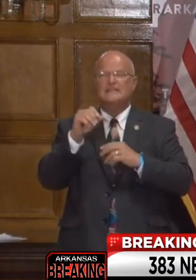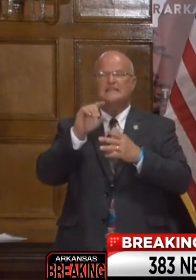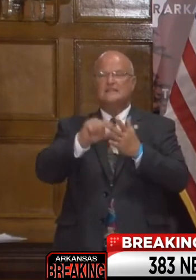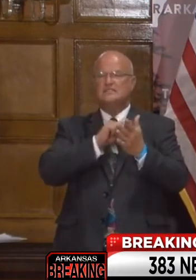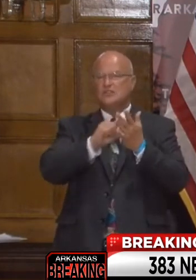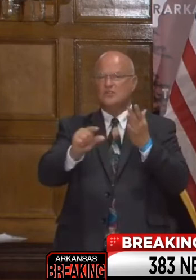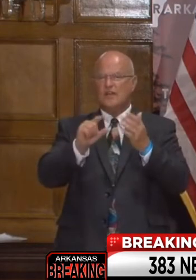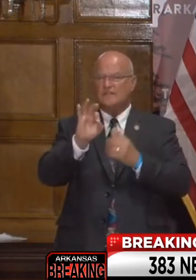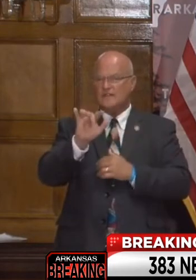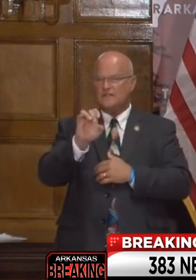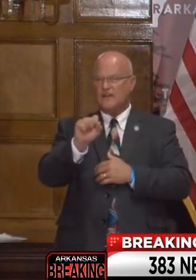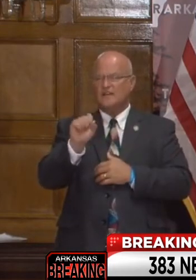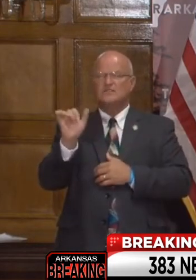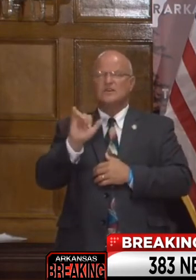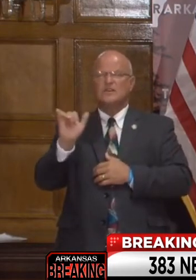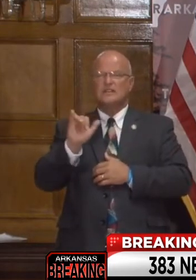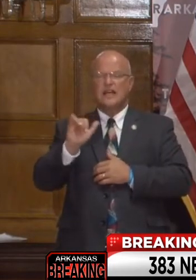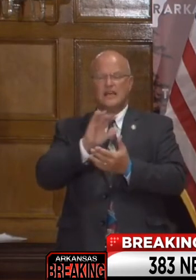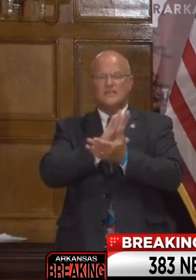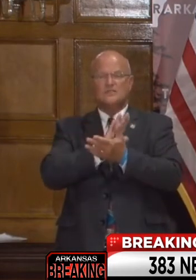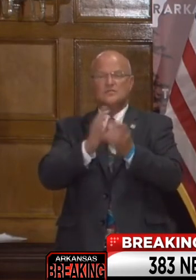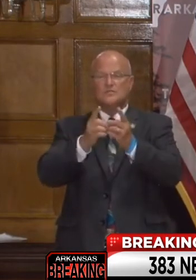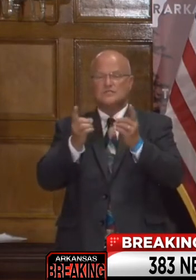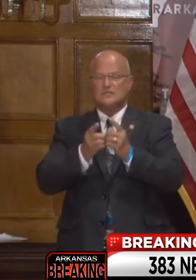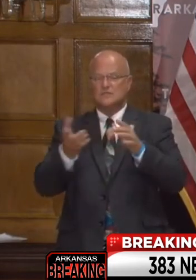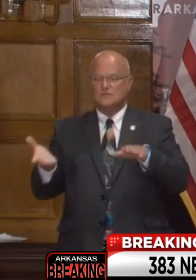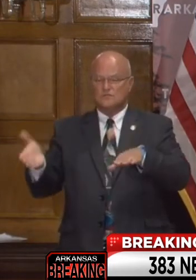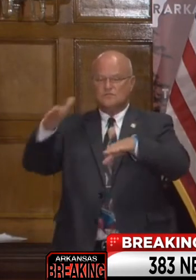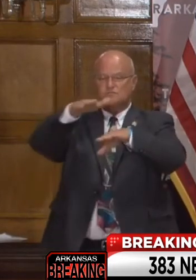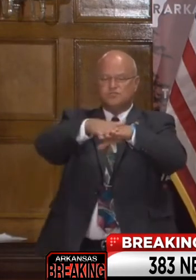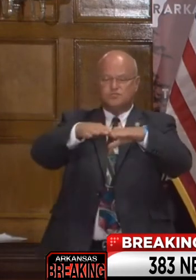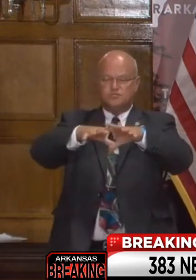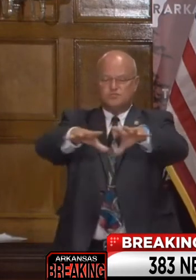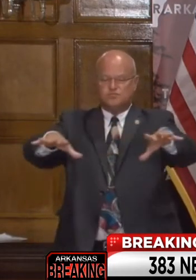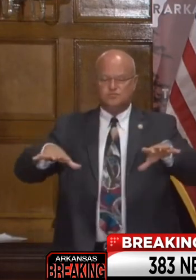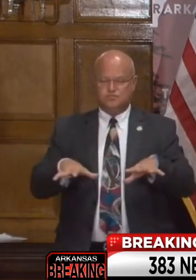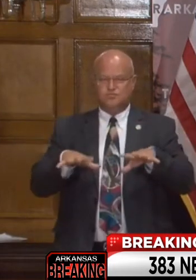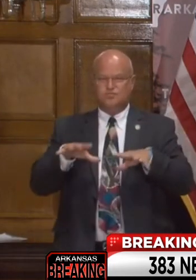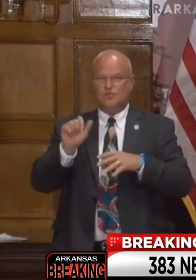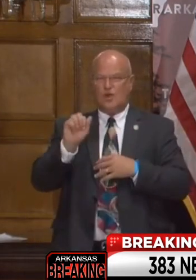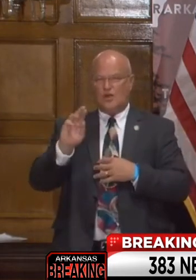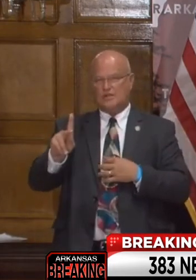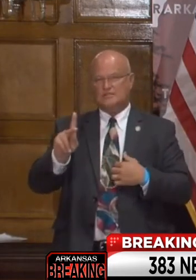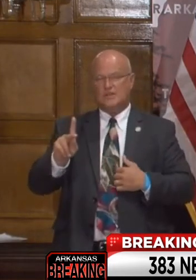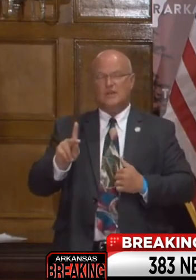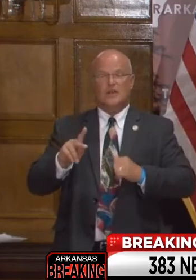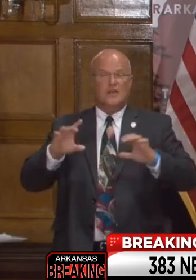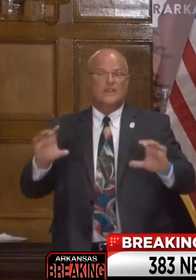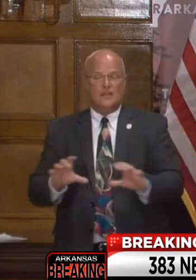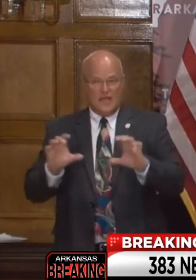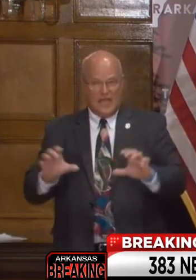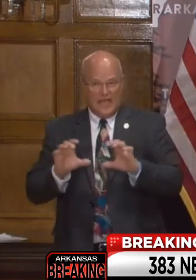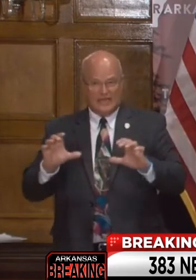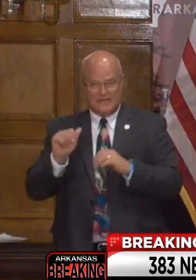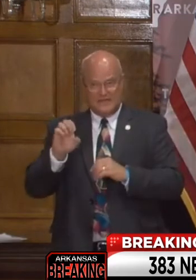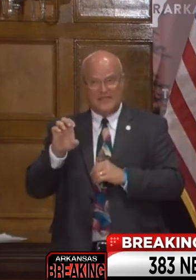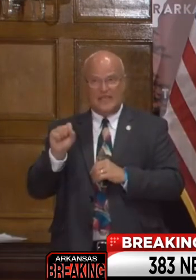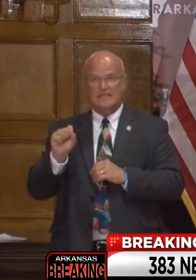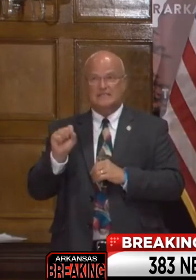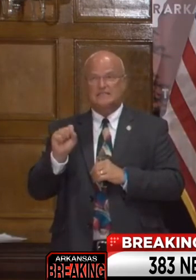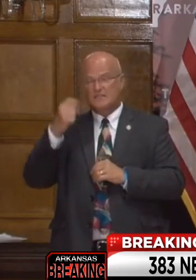data onto a map of the school districts, and in creating that rate of cumulative and active individual